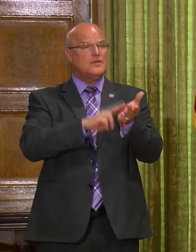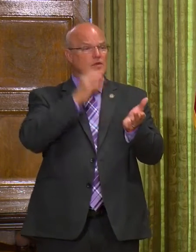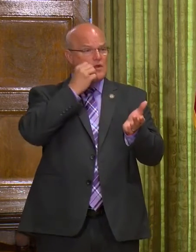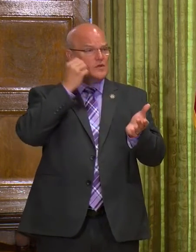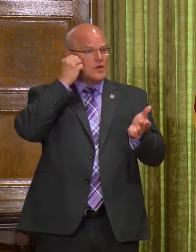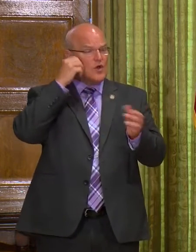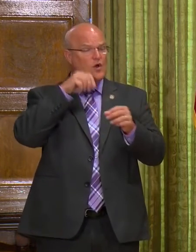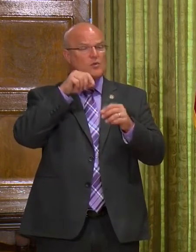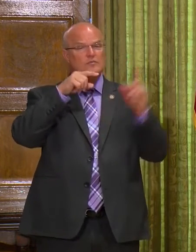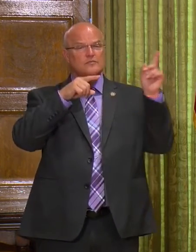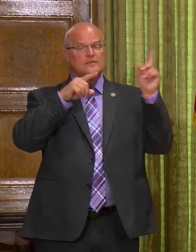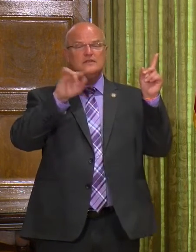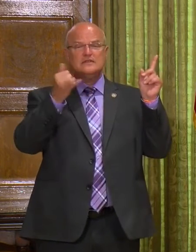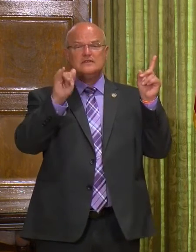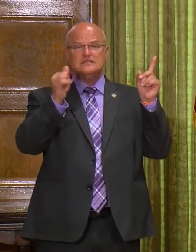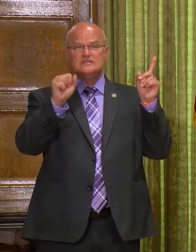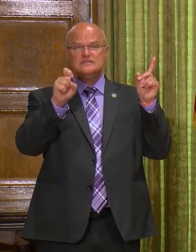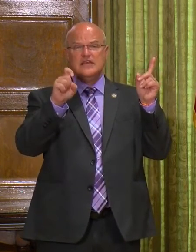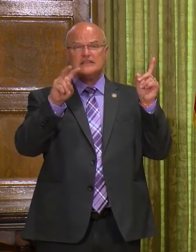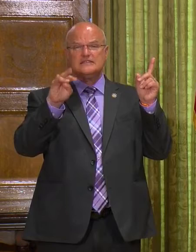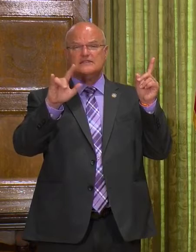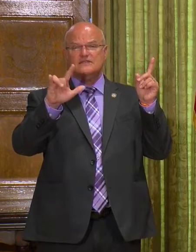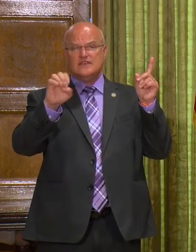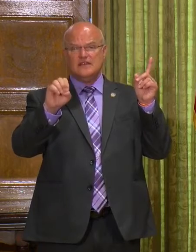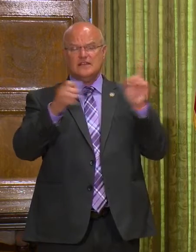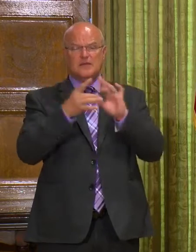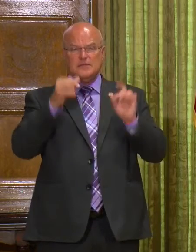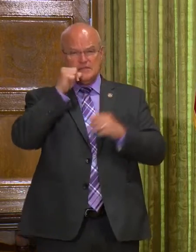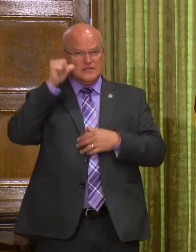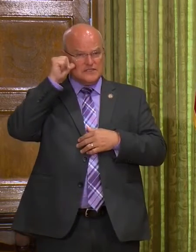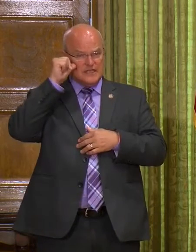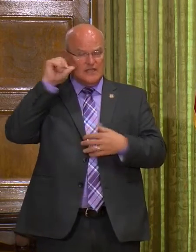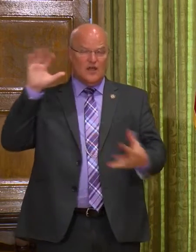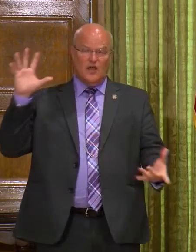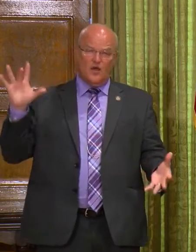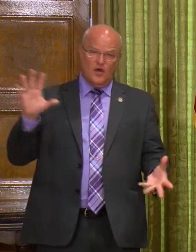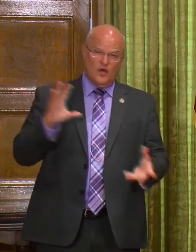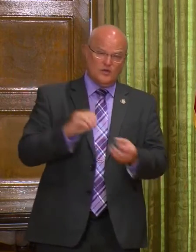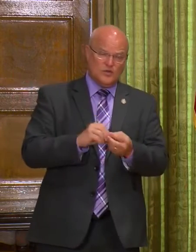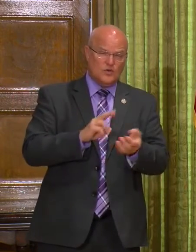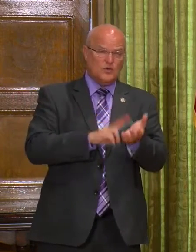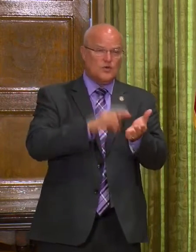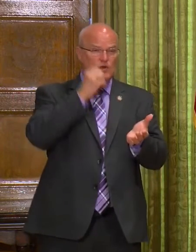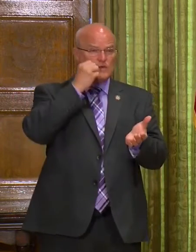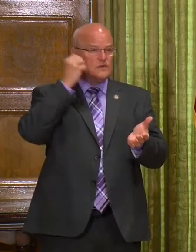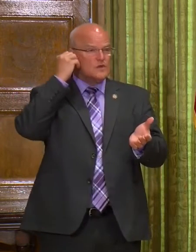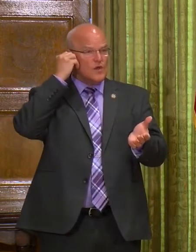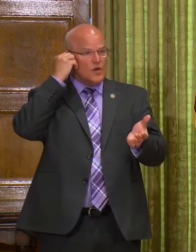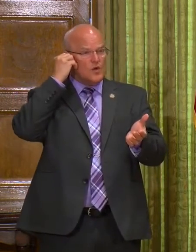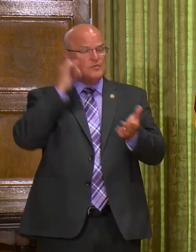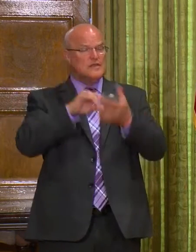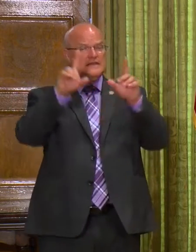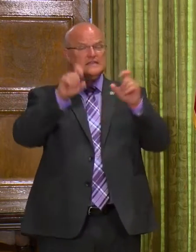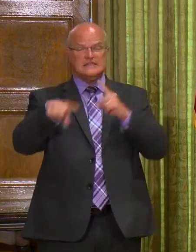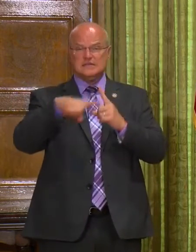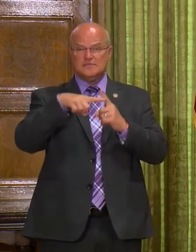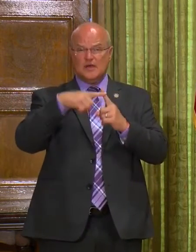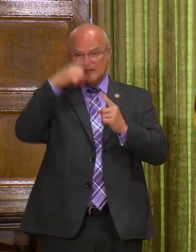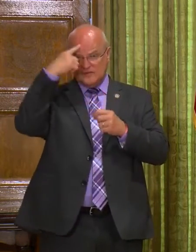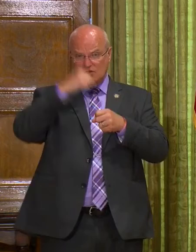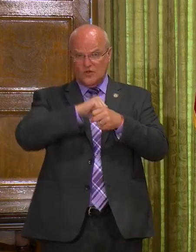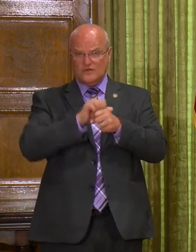in Jacksonville that I mentioned yesterday. So that brings our total nursing home residents that have tested positive